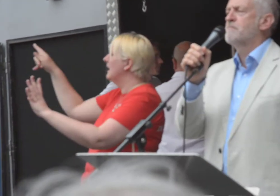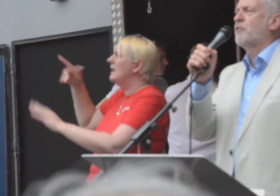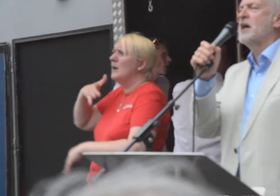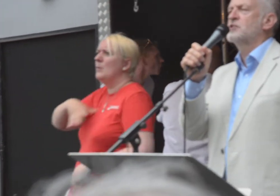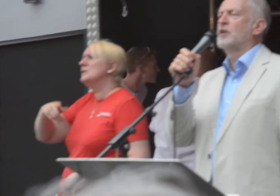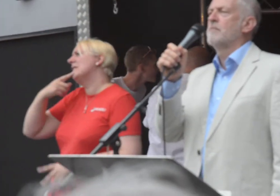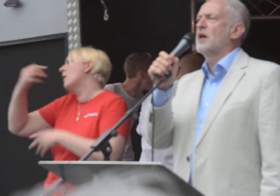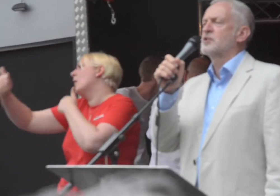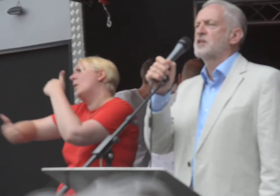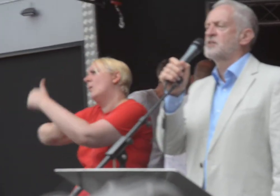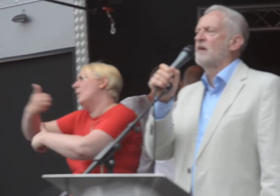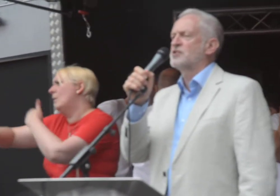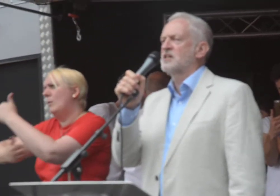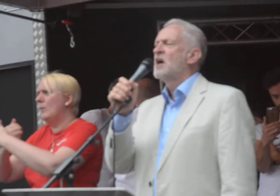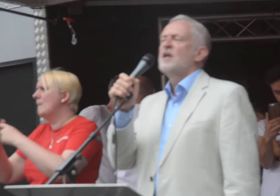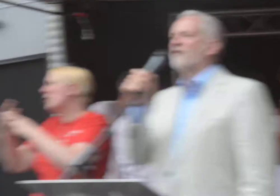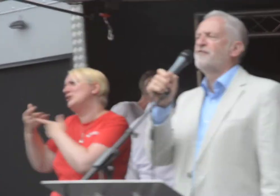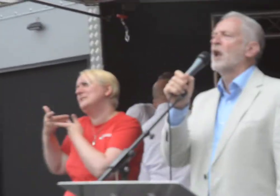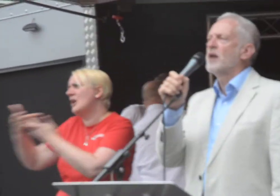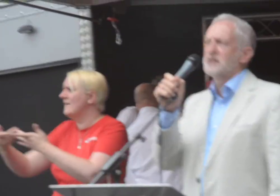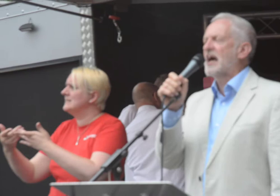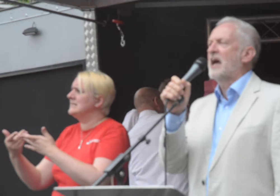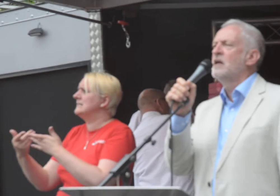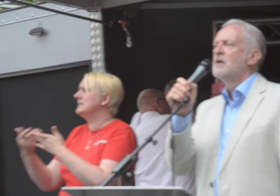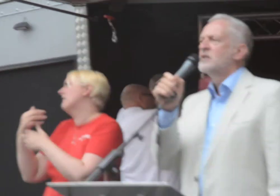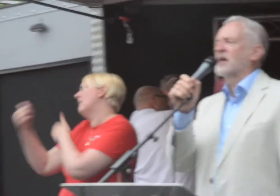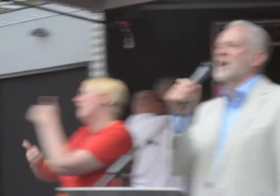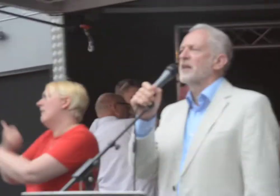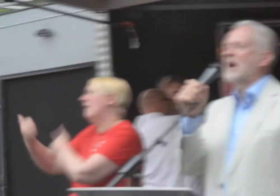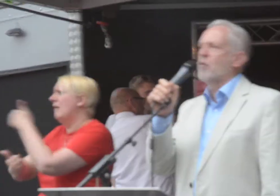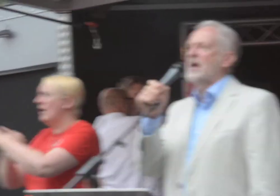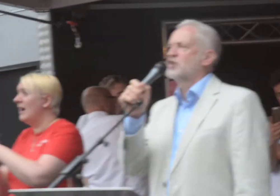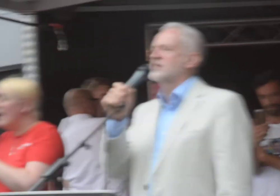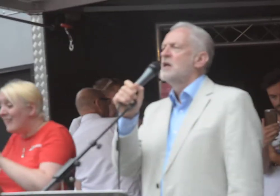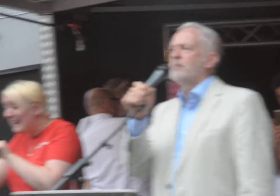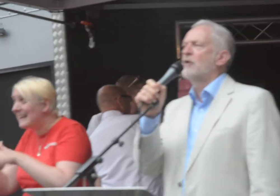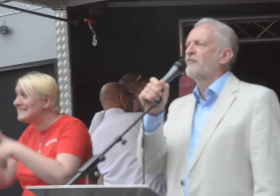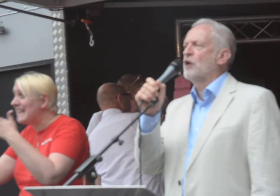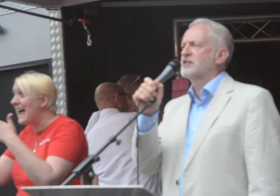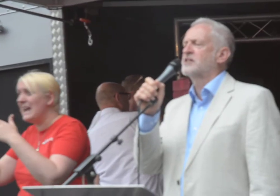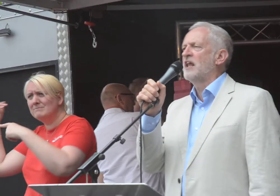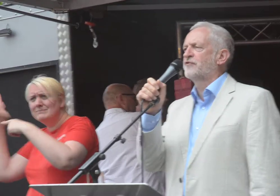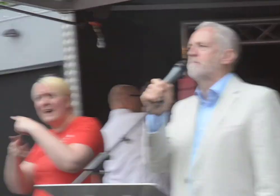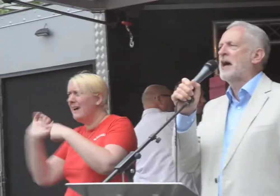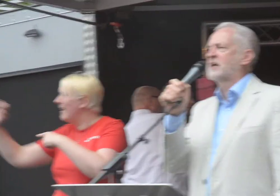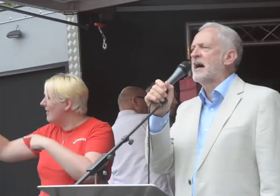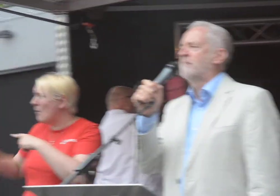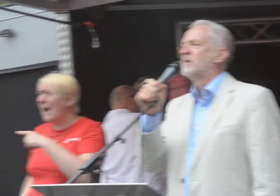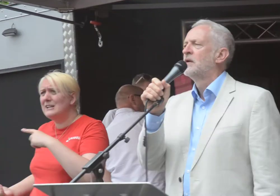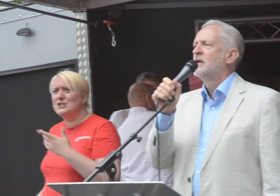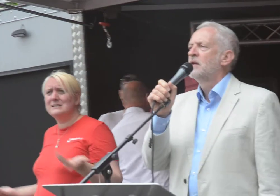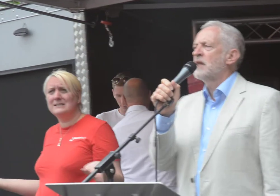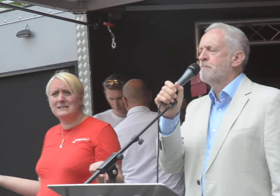to heap praise on the emergency services the following day to cut their wages by refusing to lift the pay